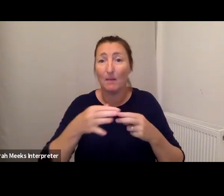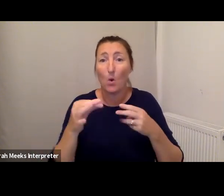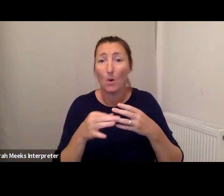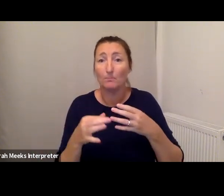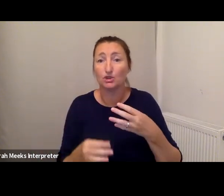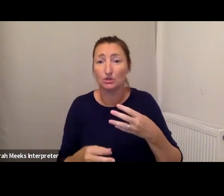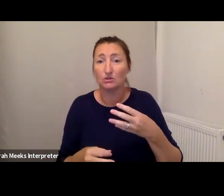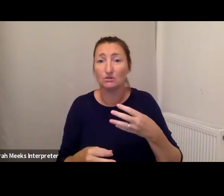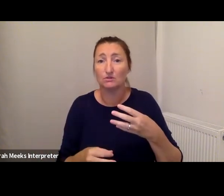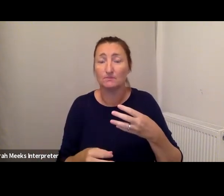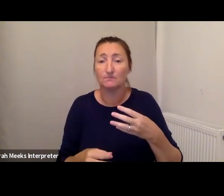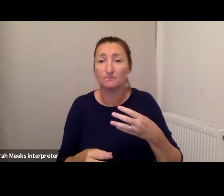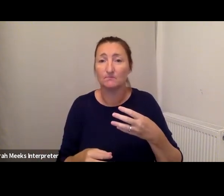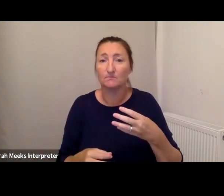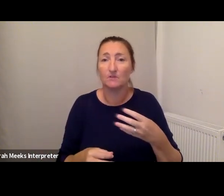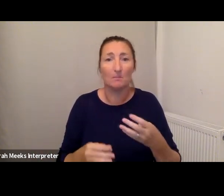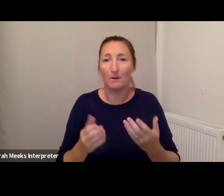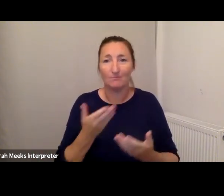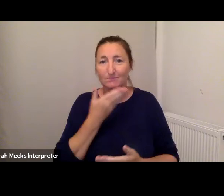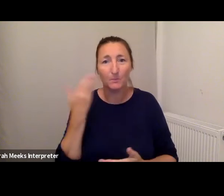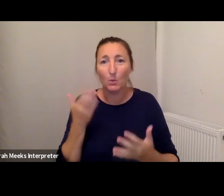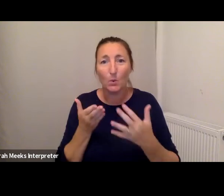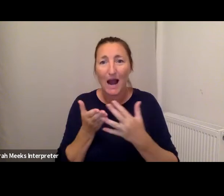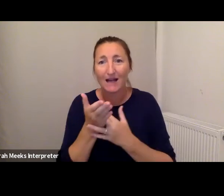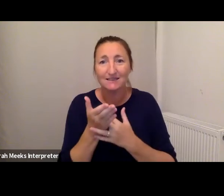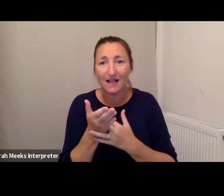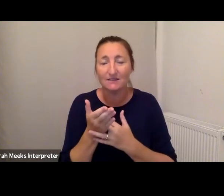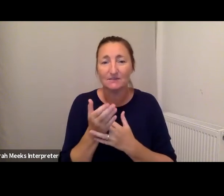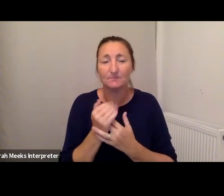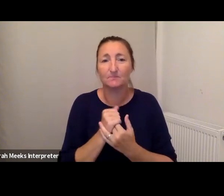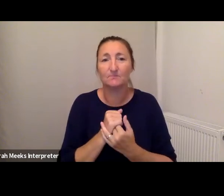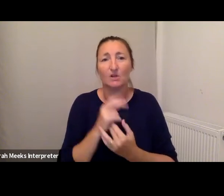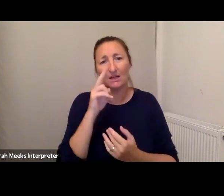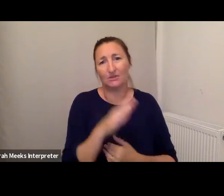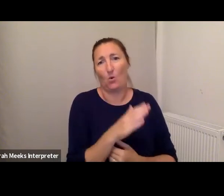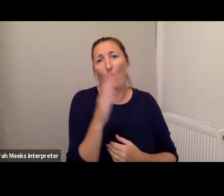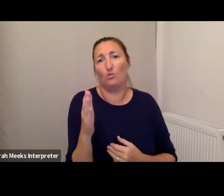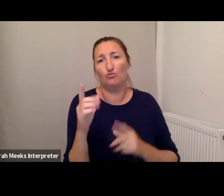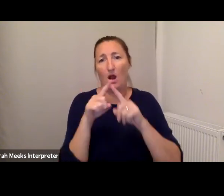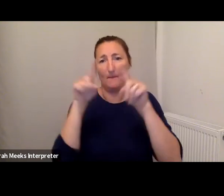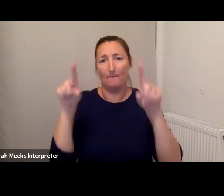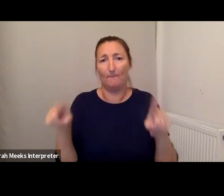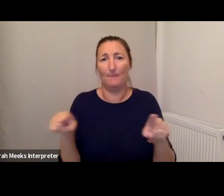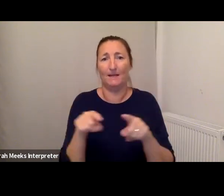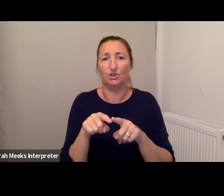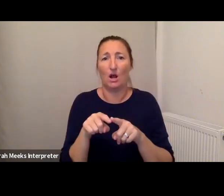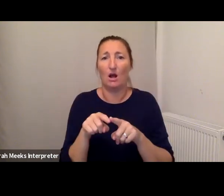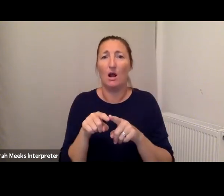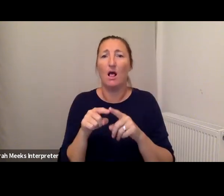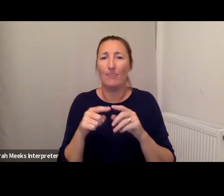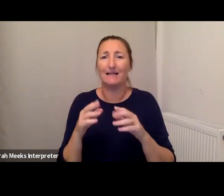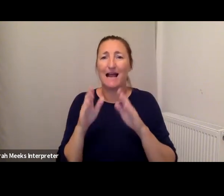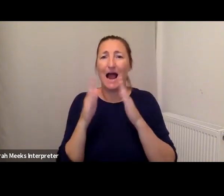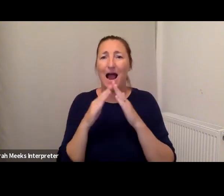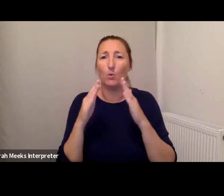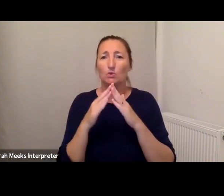have the access to it. And in here, we also have a picture of Rumah Panggung or Stilt House in